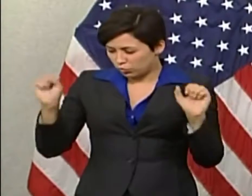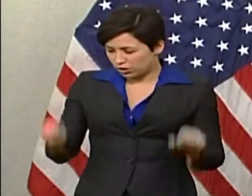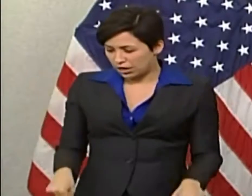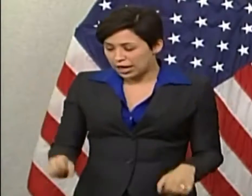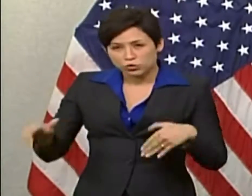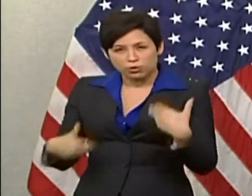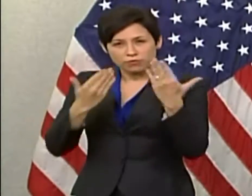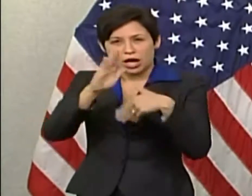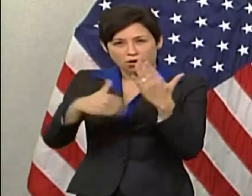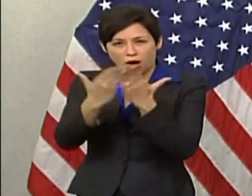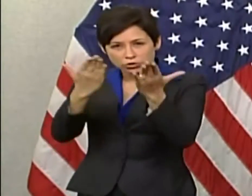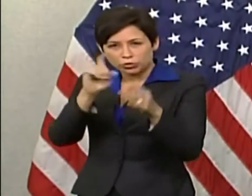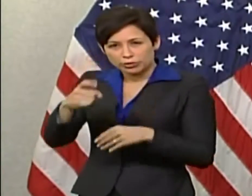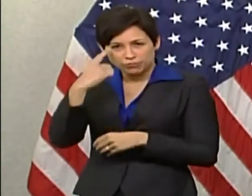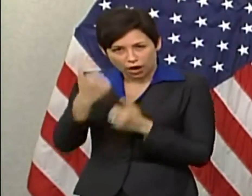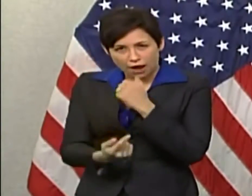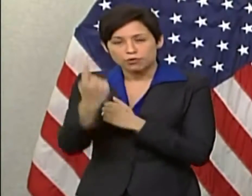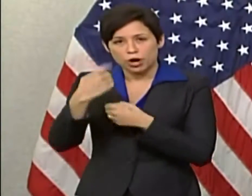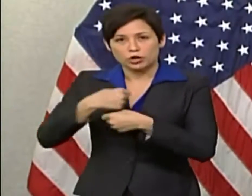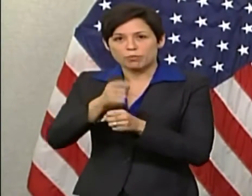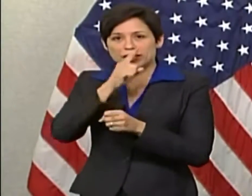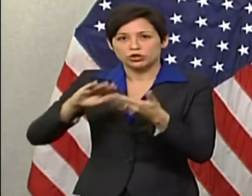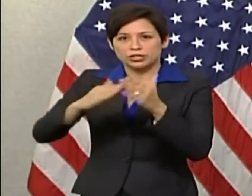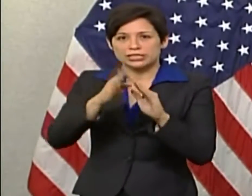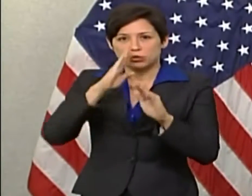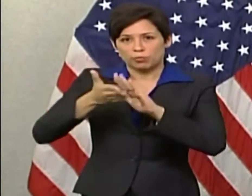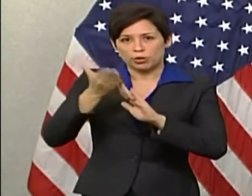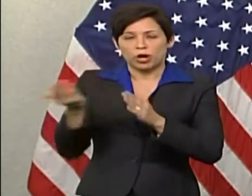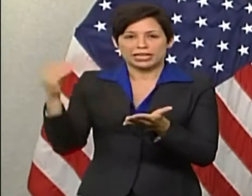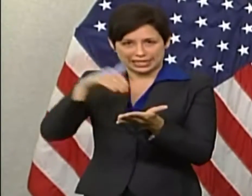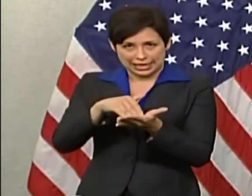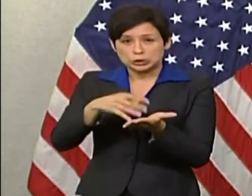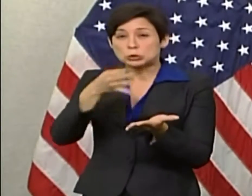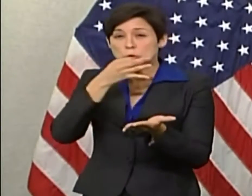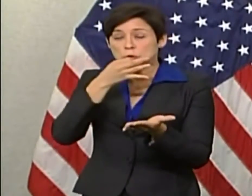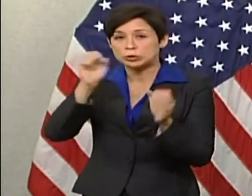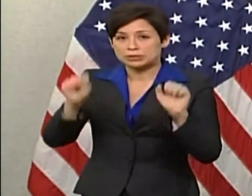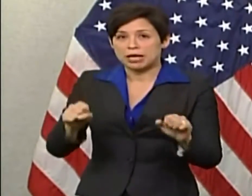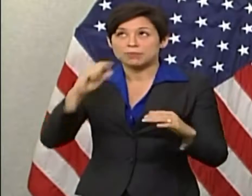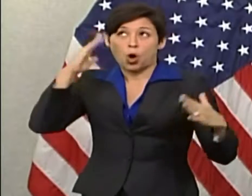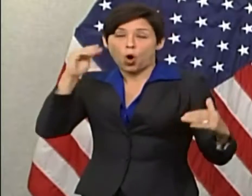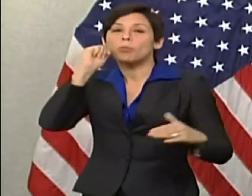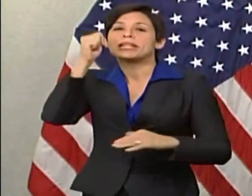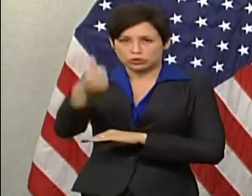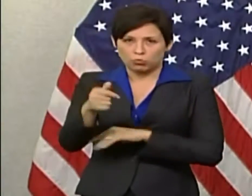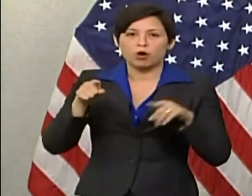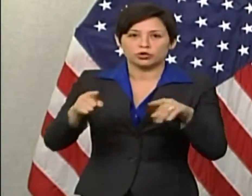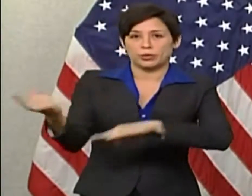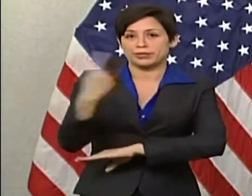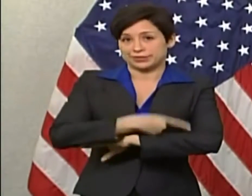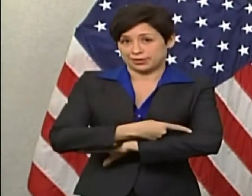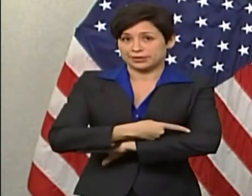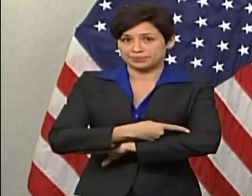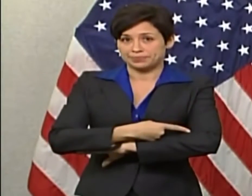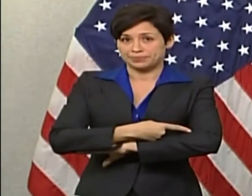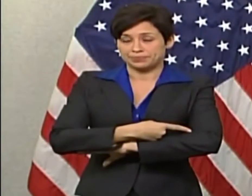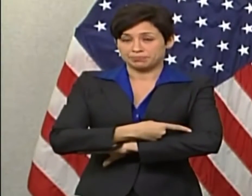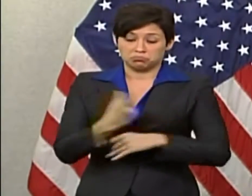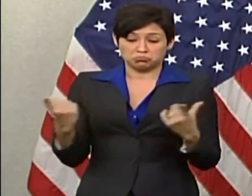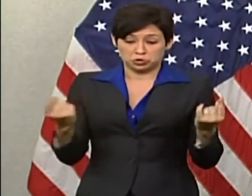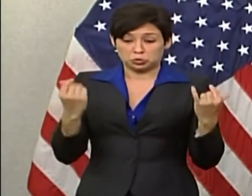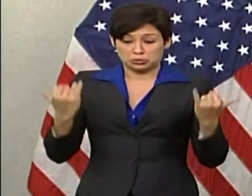to everybody and to get the city back going. Most of it, I hope, will come back during the day tomorrow, and